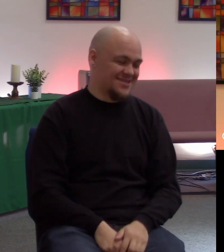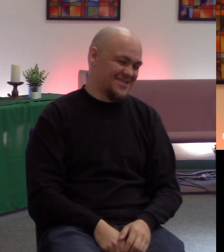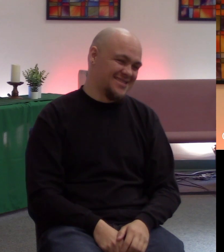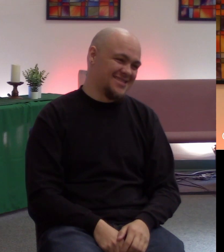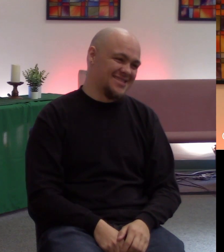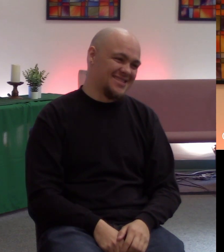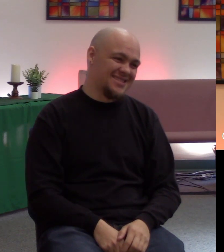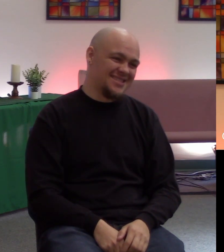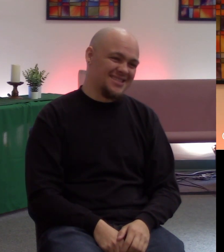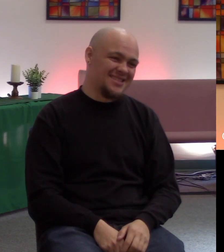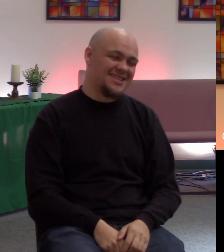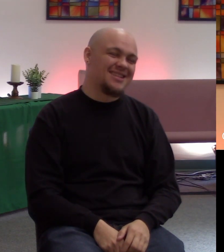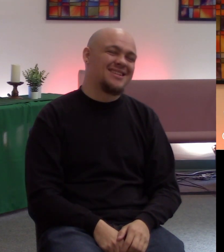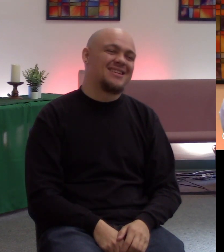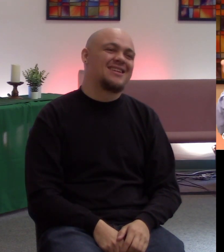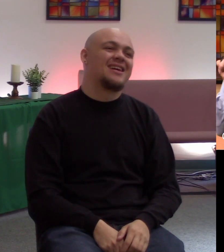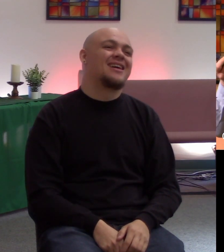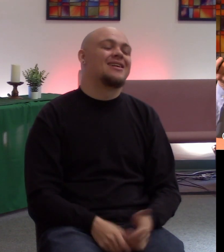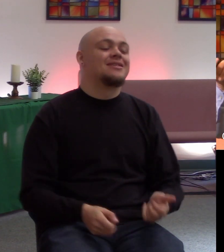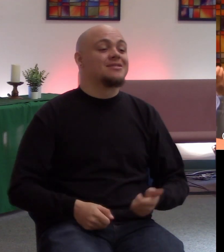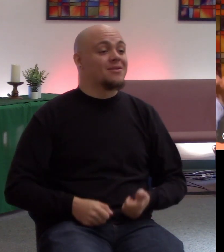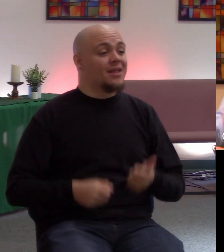it.